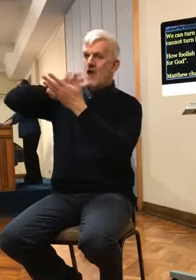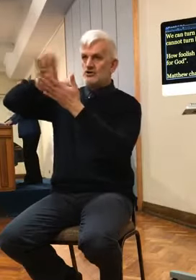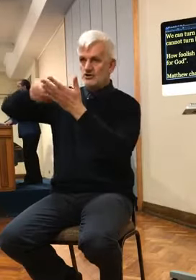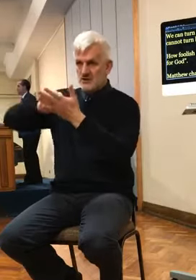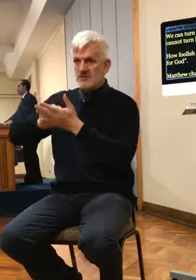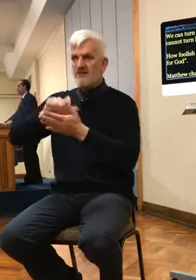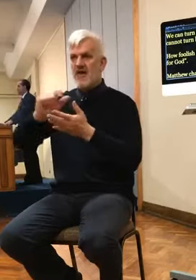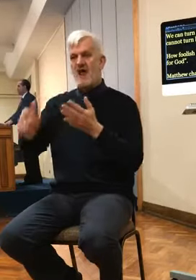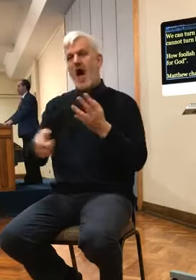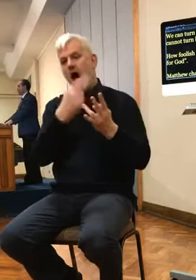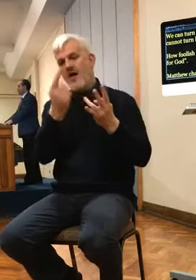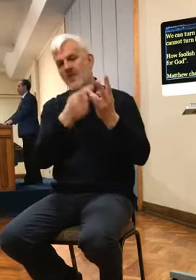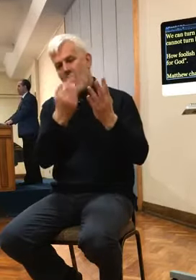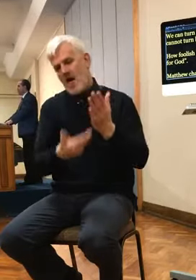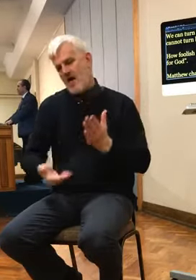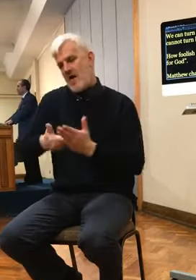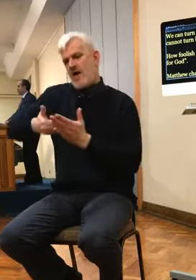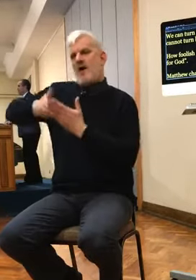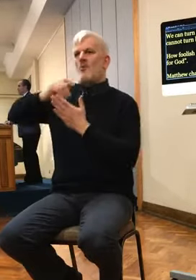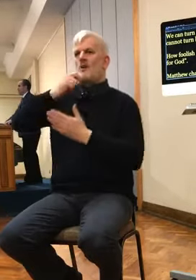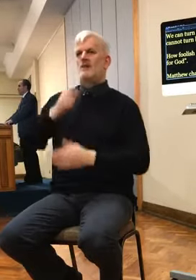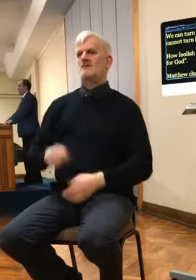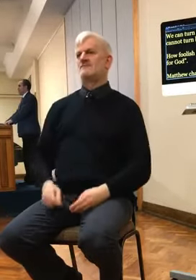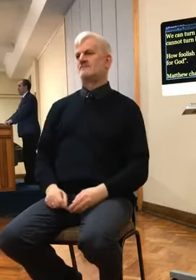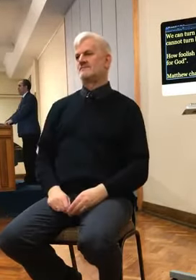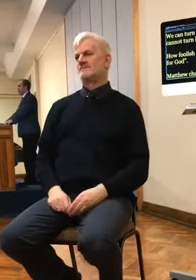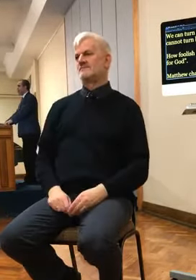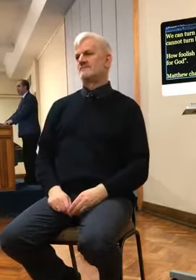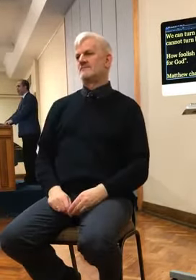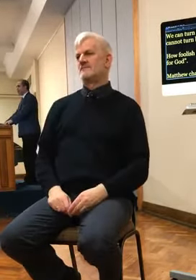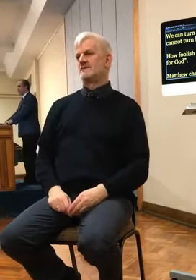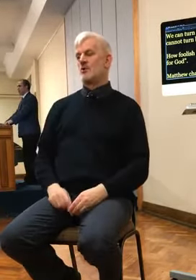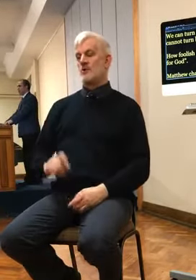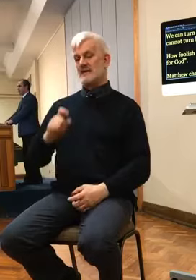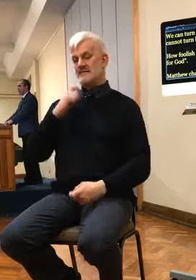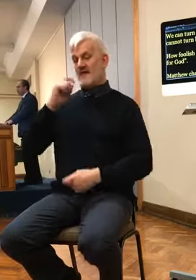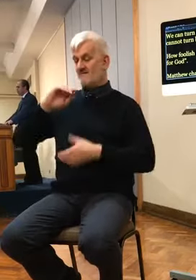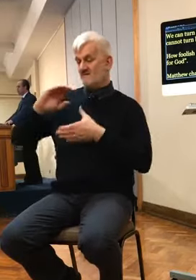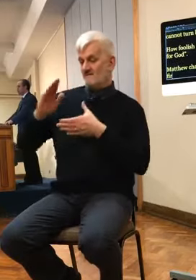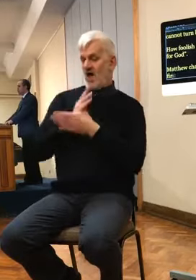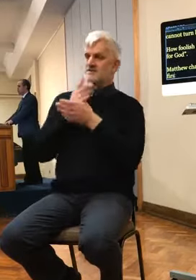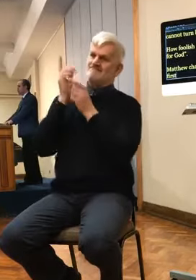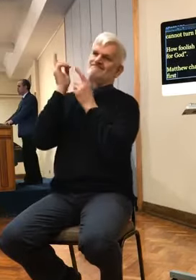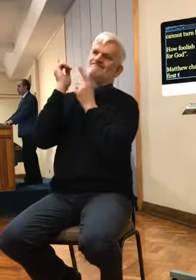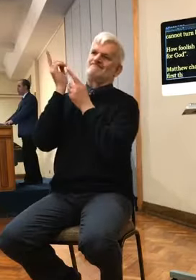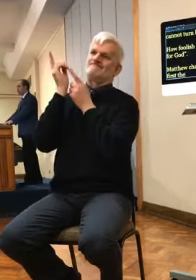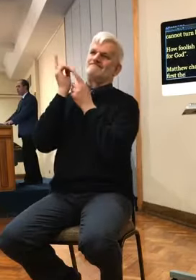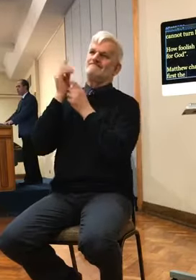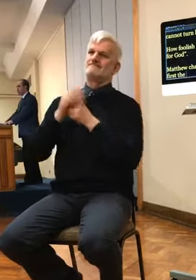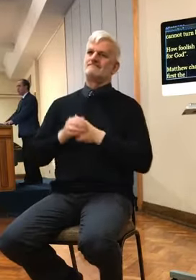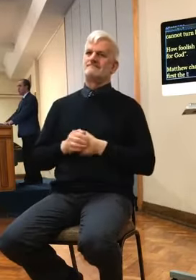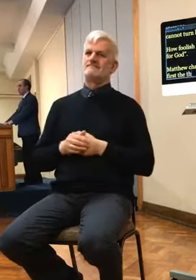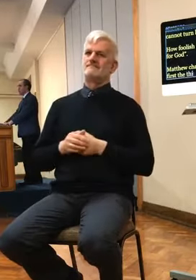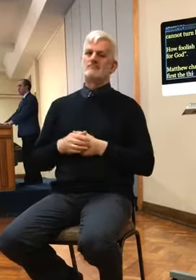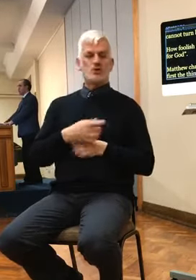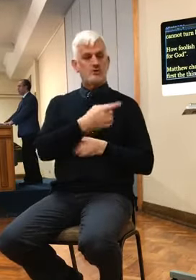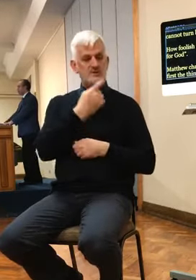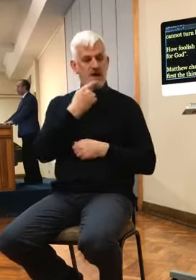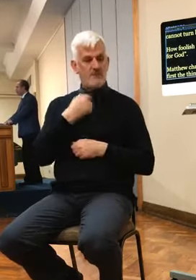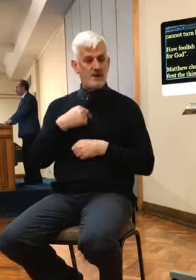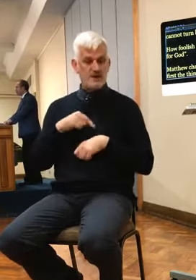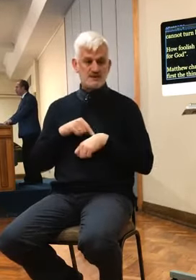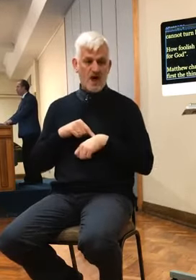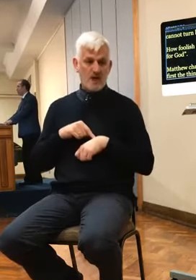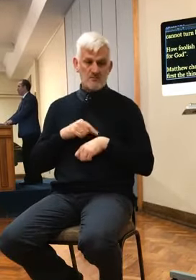says. So, no time to read, no time to attend services,